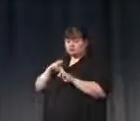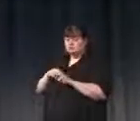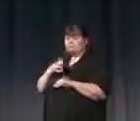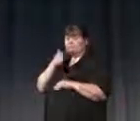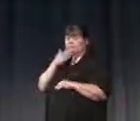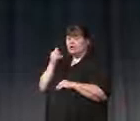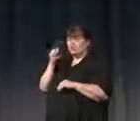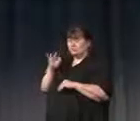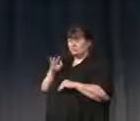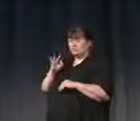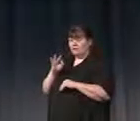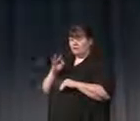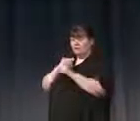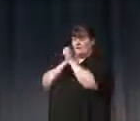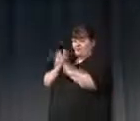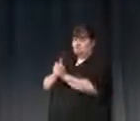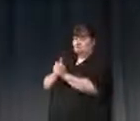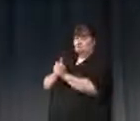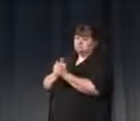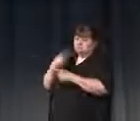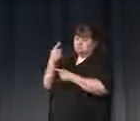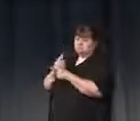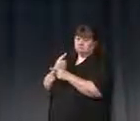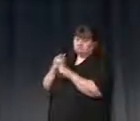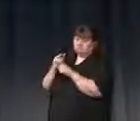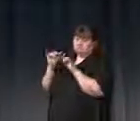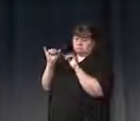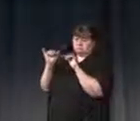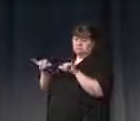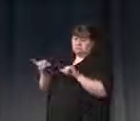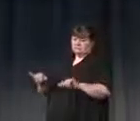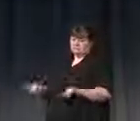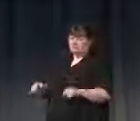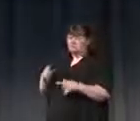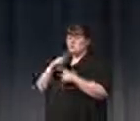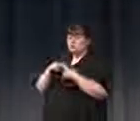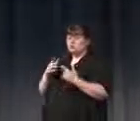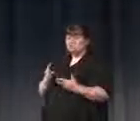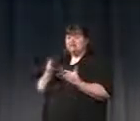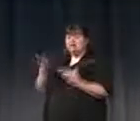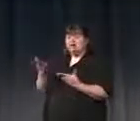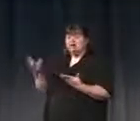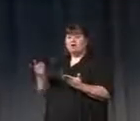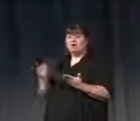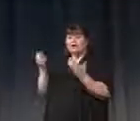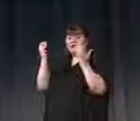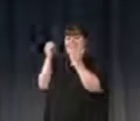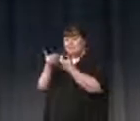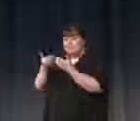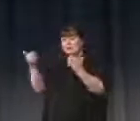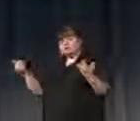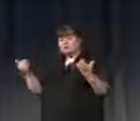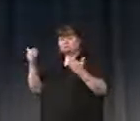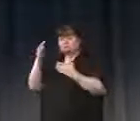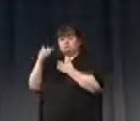when the impulse responses are faithful to the empirical distribution. So I think this is suggestive of a separation process that uses pretty strong assumptions